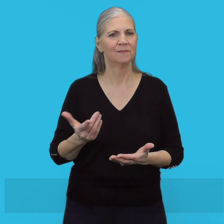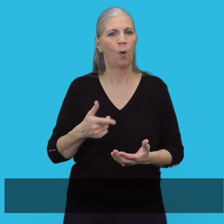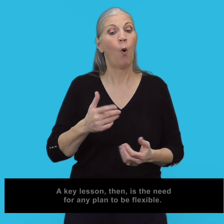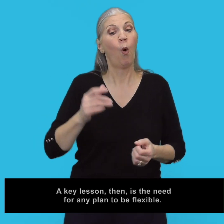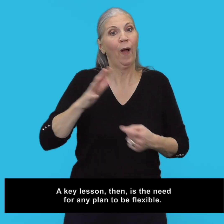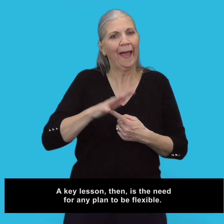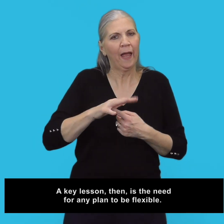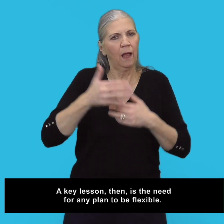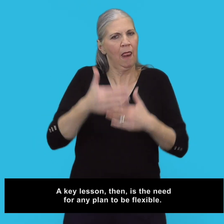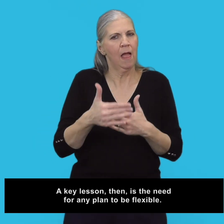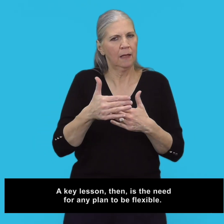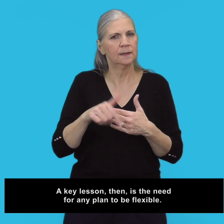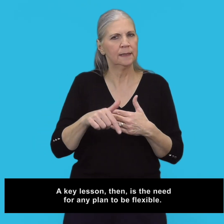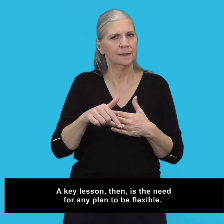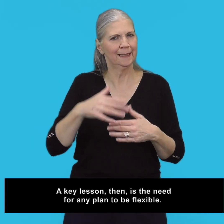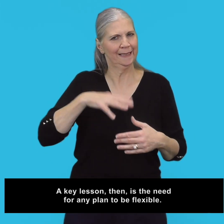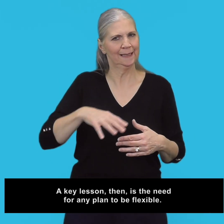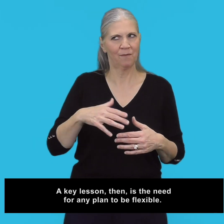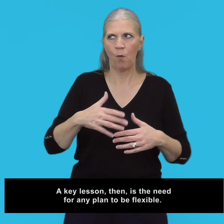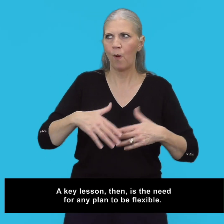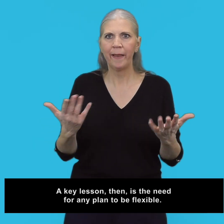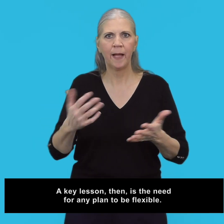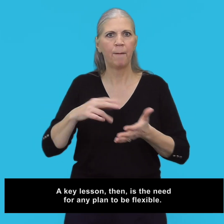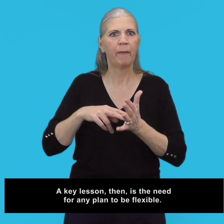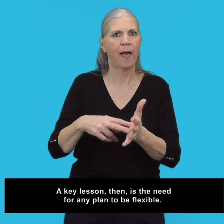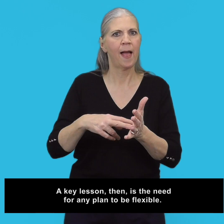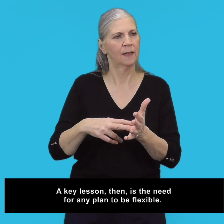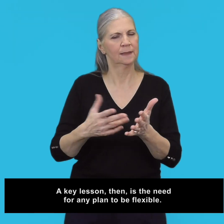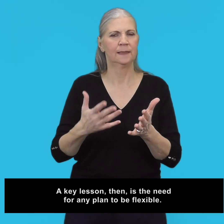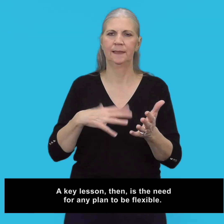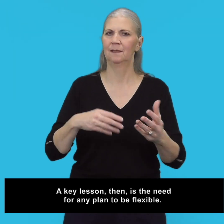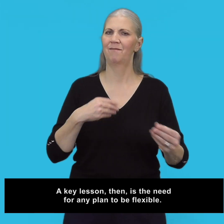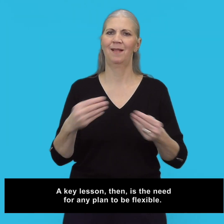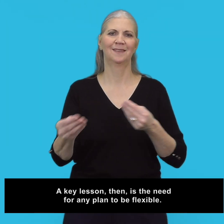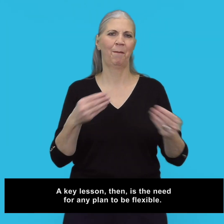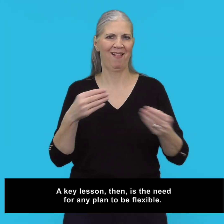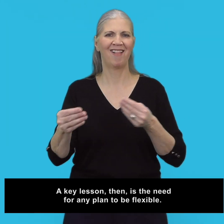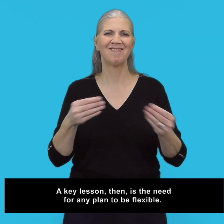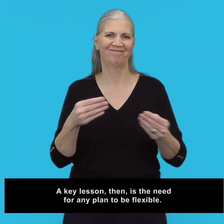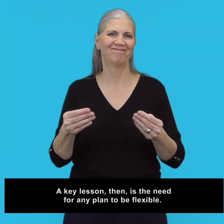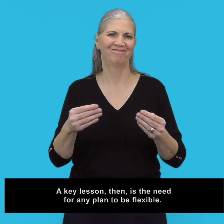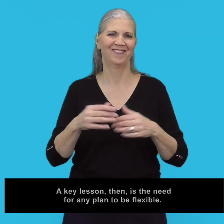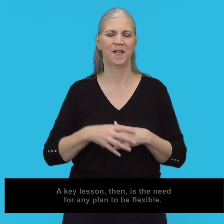A key lesson, then, is the need for any plan to be flexible.